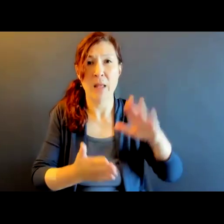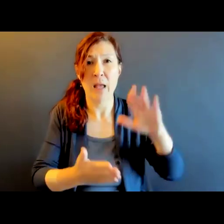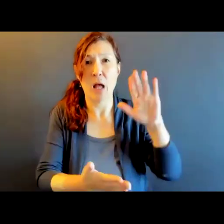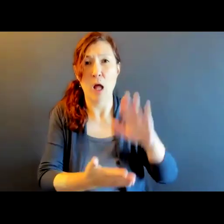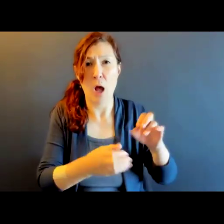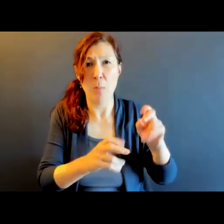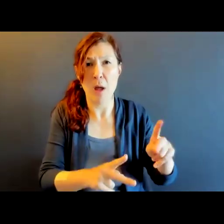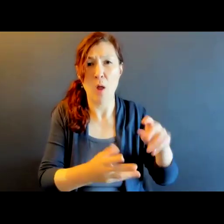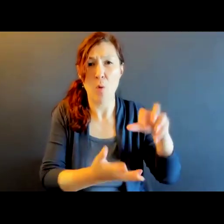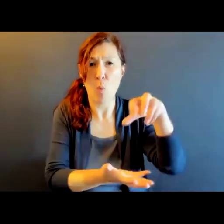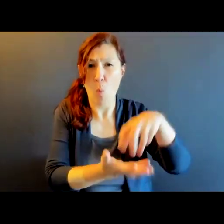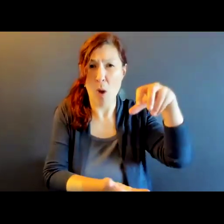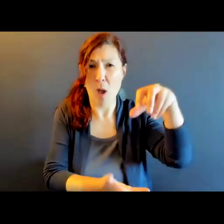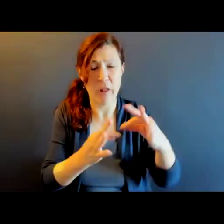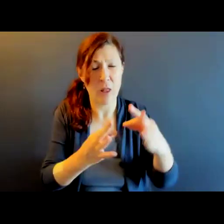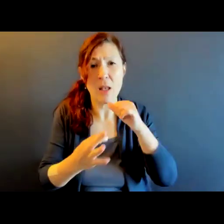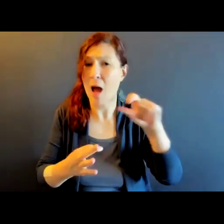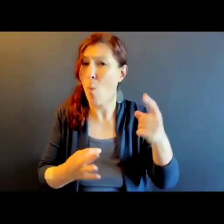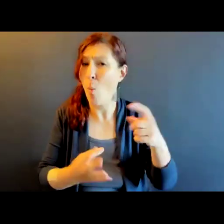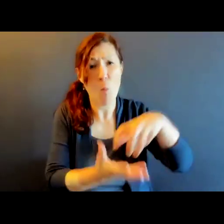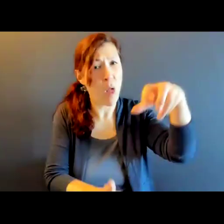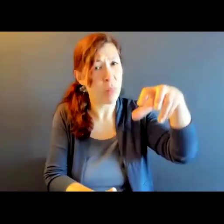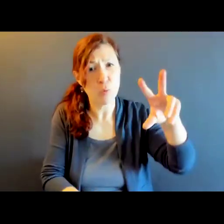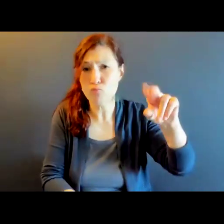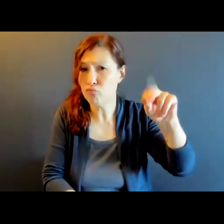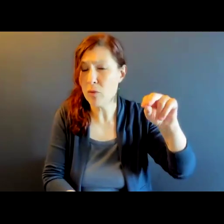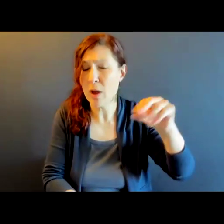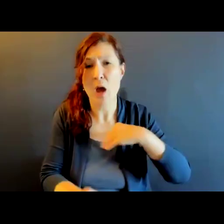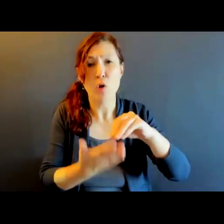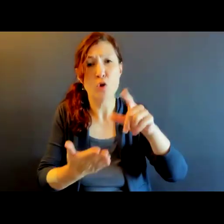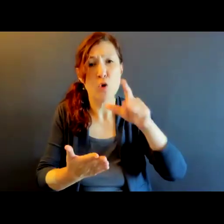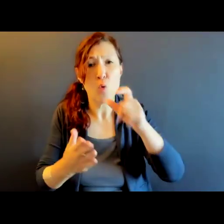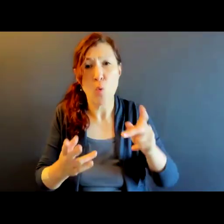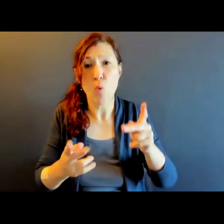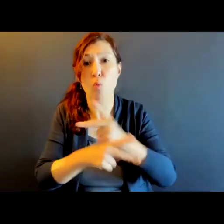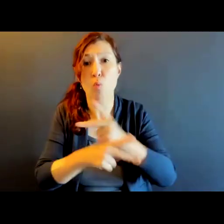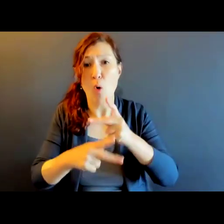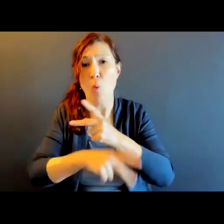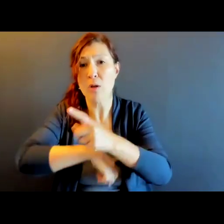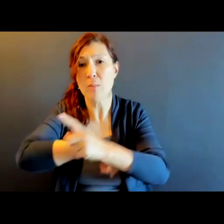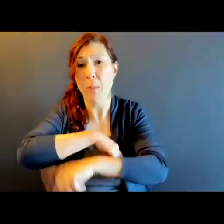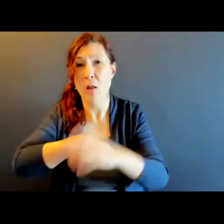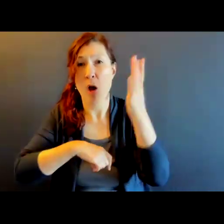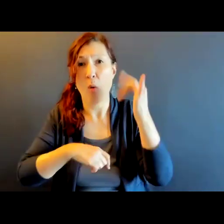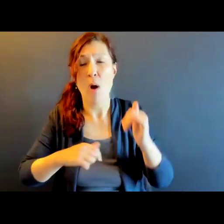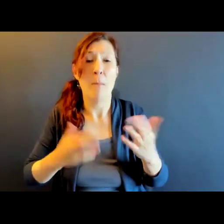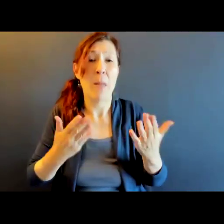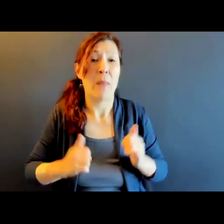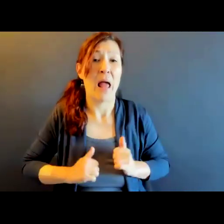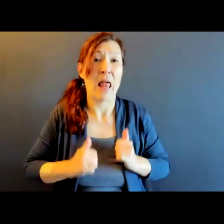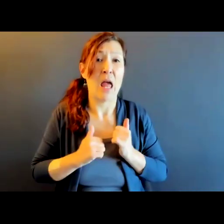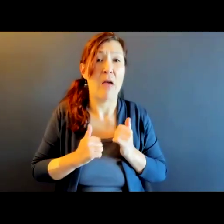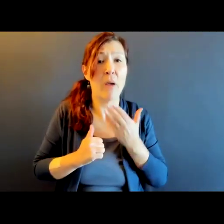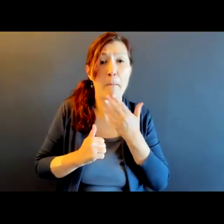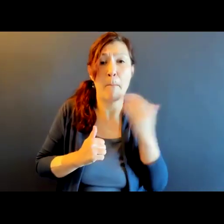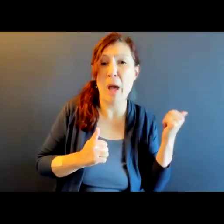It has not just done that. There have been students who have been doubly penalized because they live in a better off neighborhood, even with the